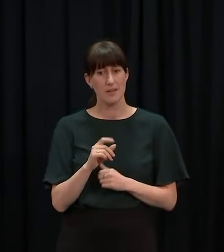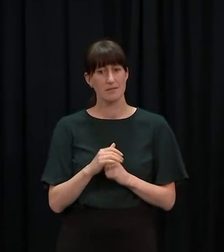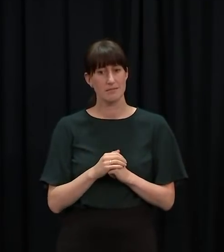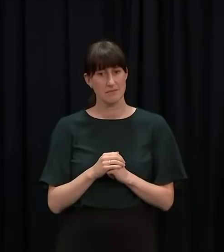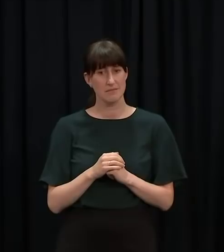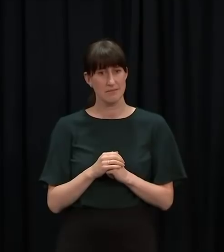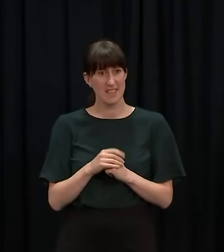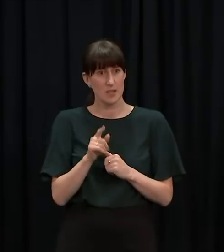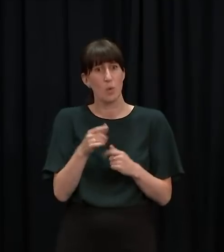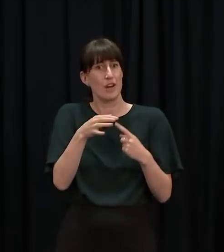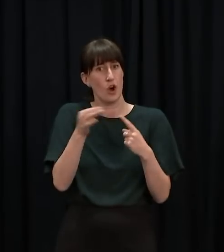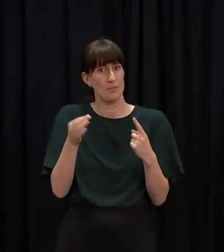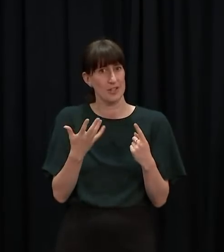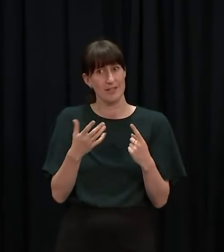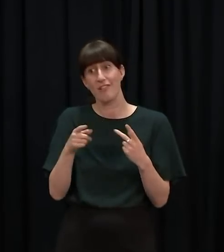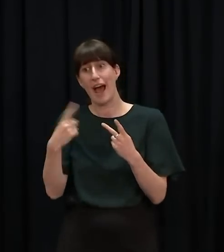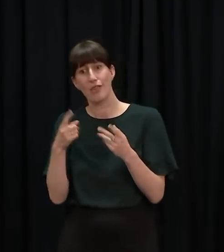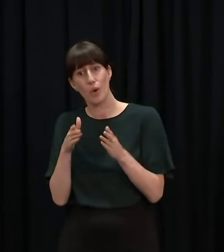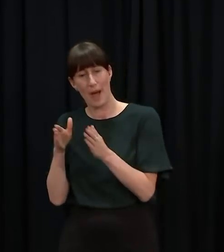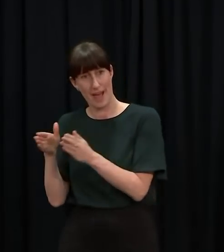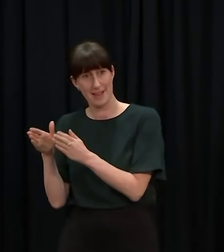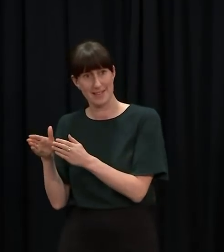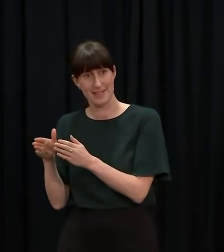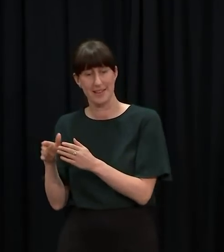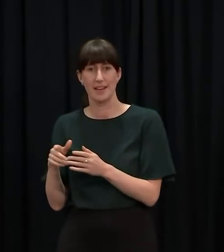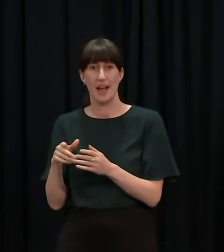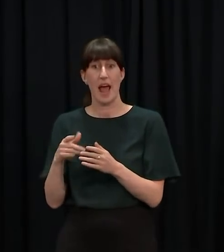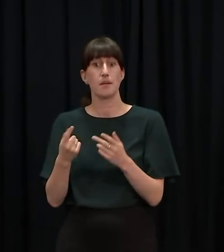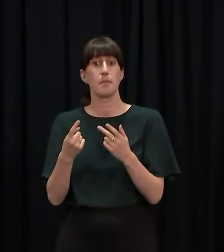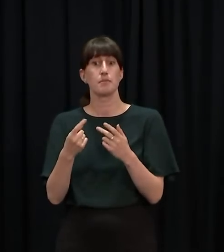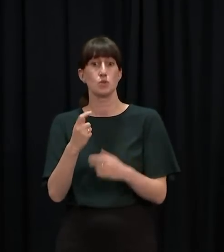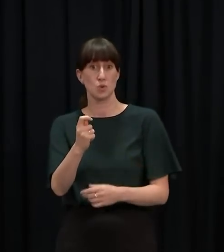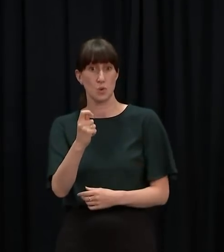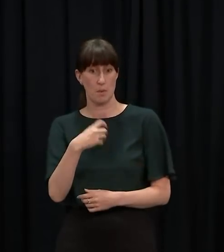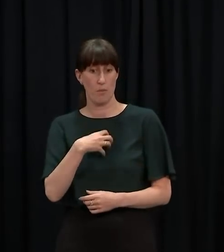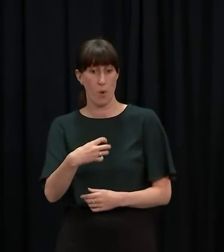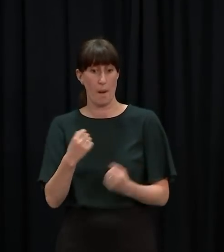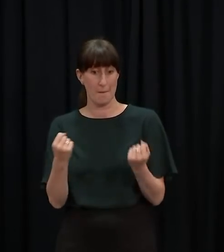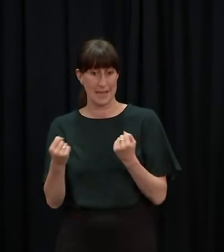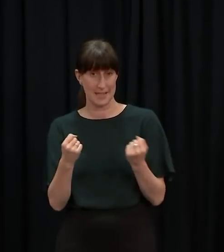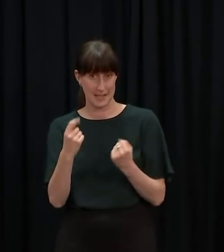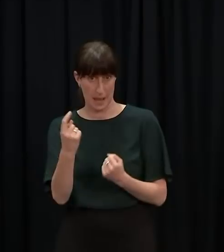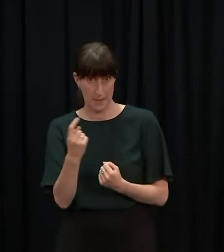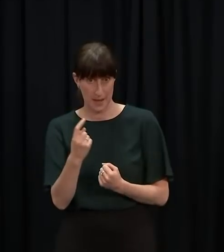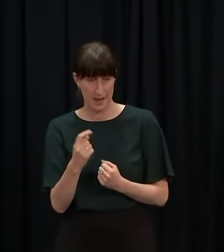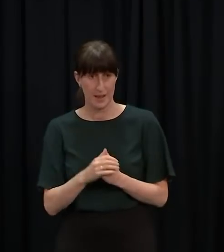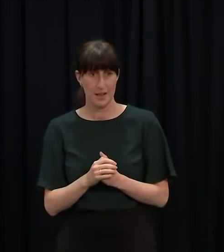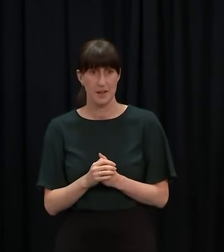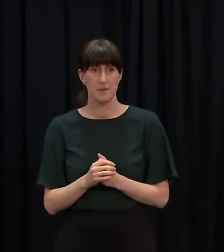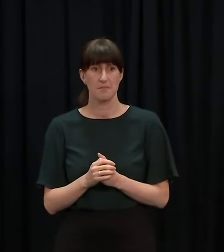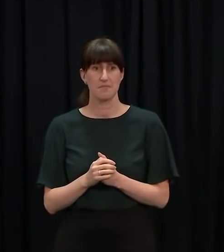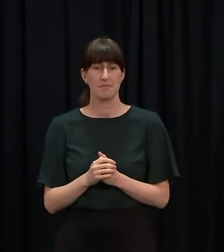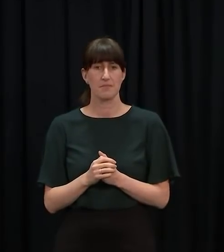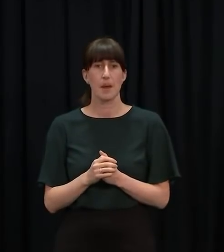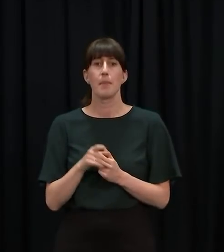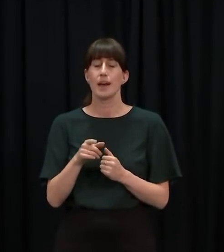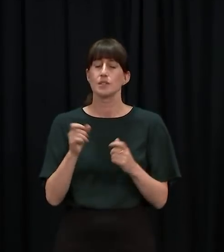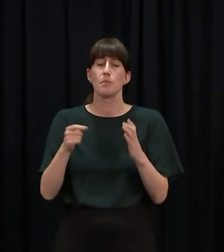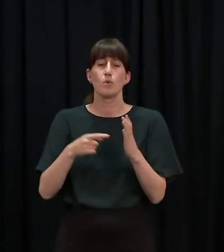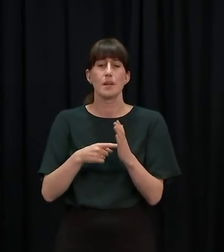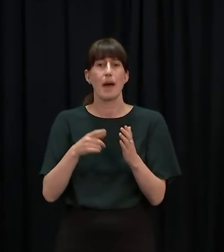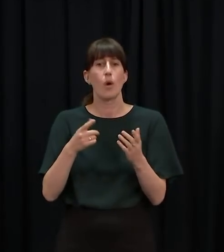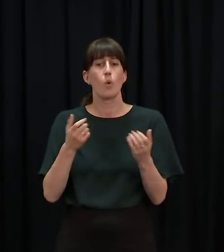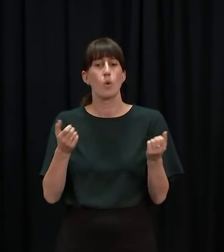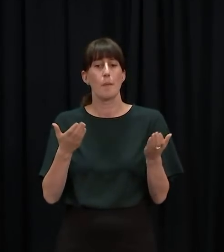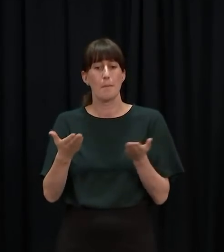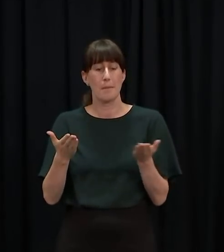the sort of options for people. There are more buses coming on, and the important thing is where they are vaccinated, yeah. And they're going out to those populations